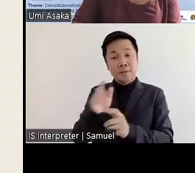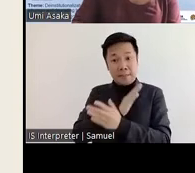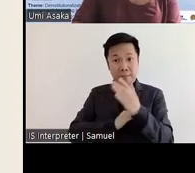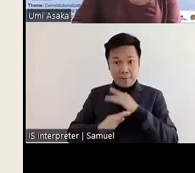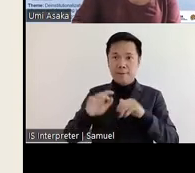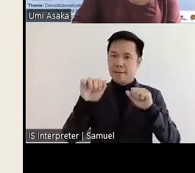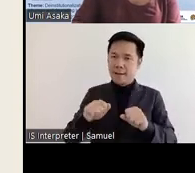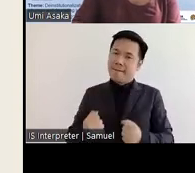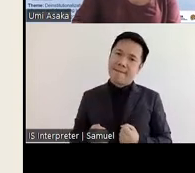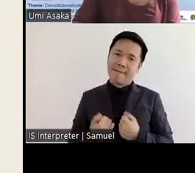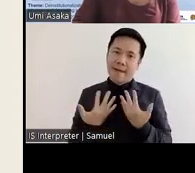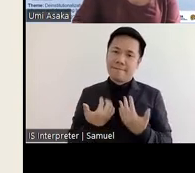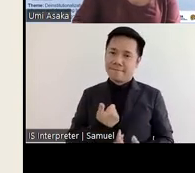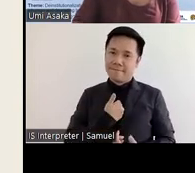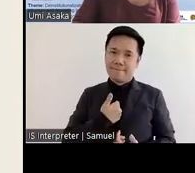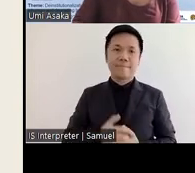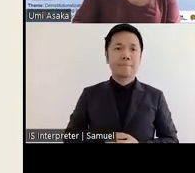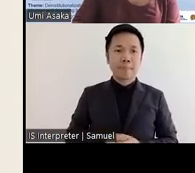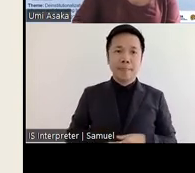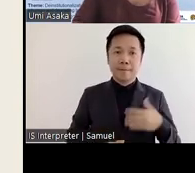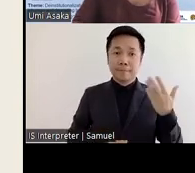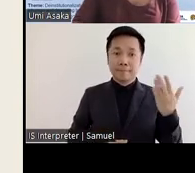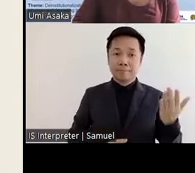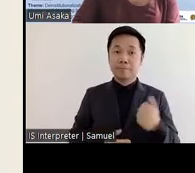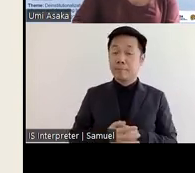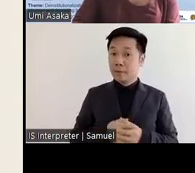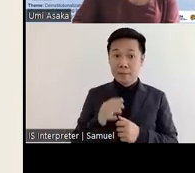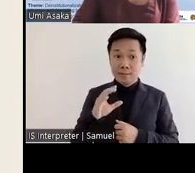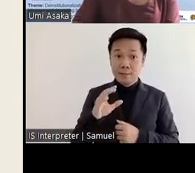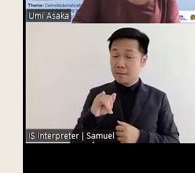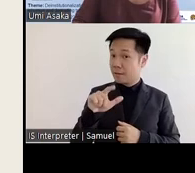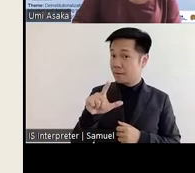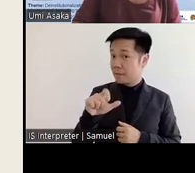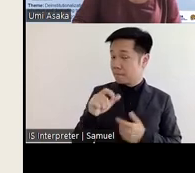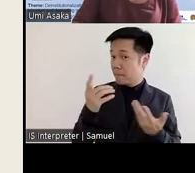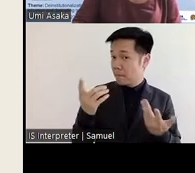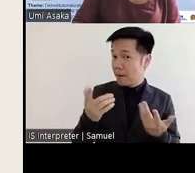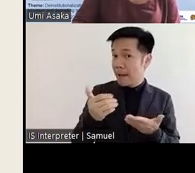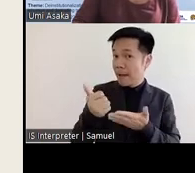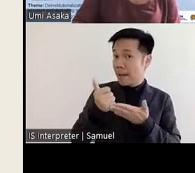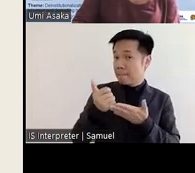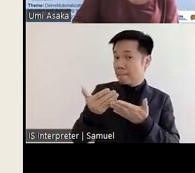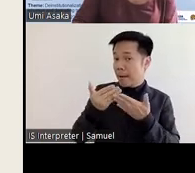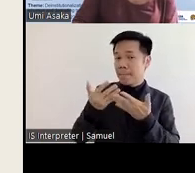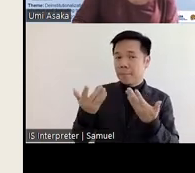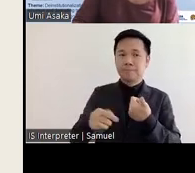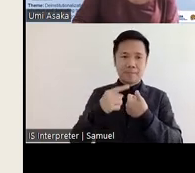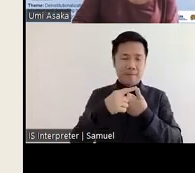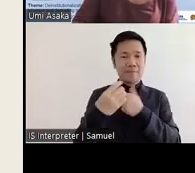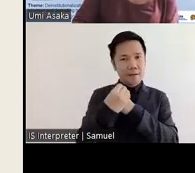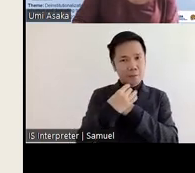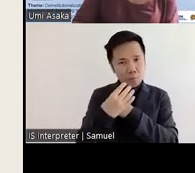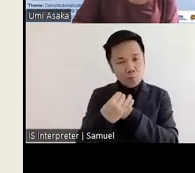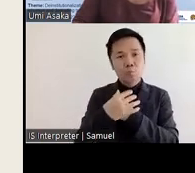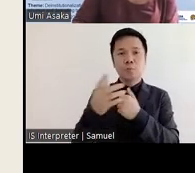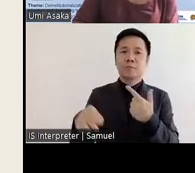They offer peer counseling support, daily life skill program, advocacy for people to gain government funding, manage